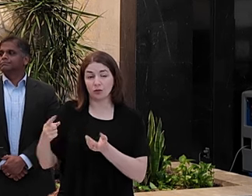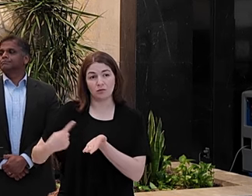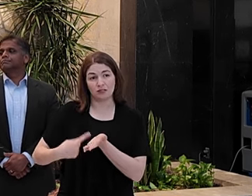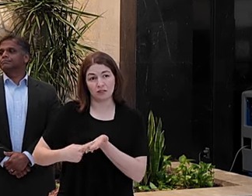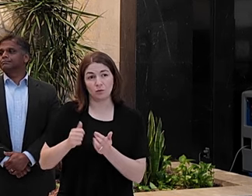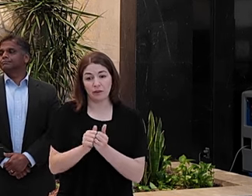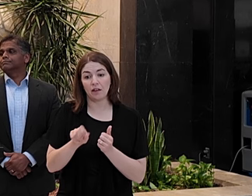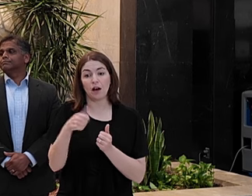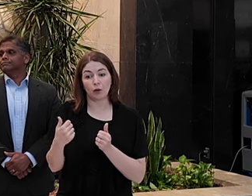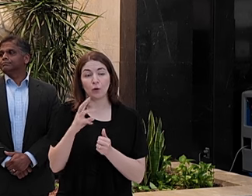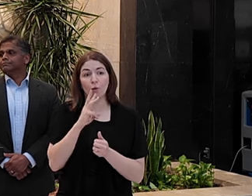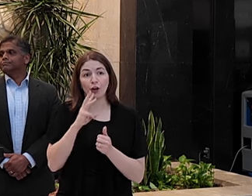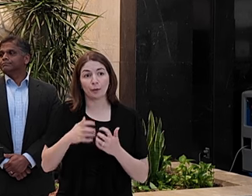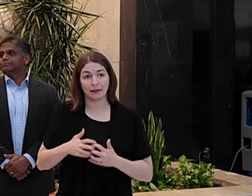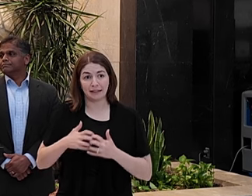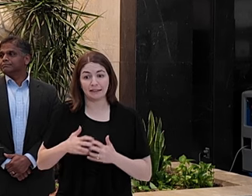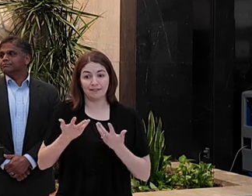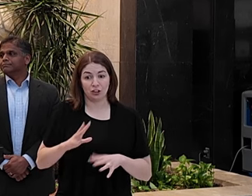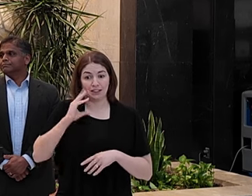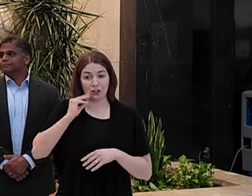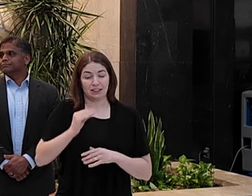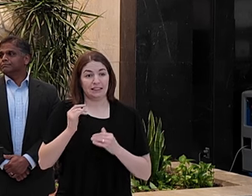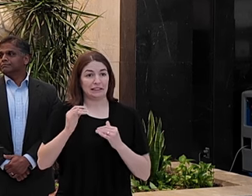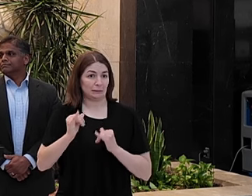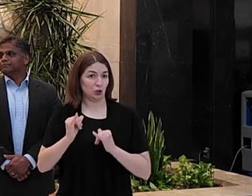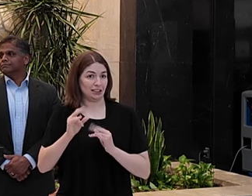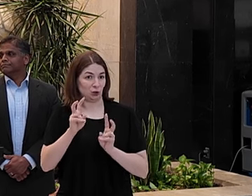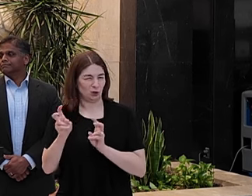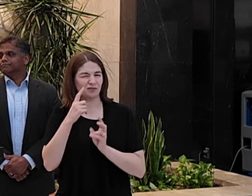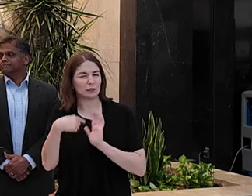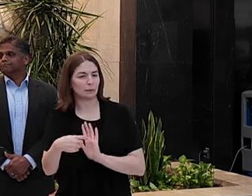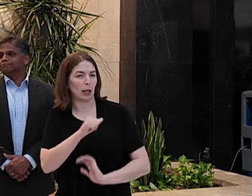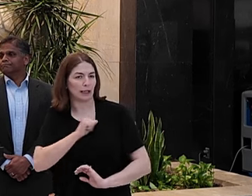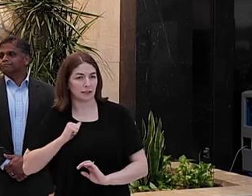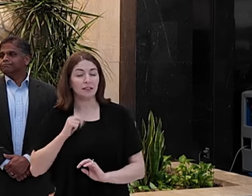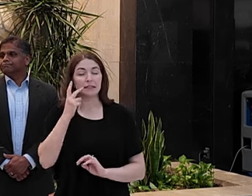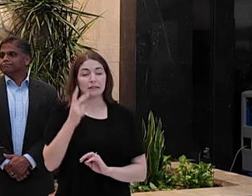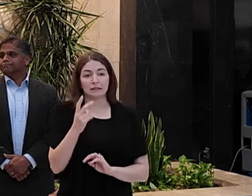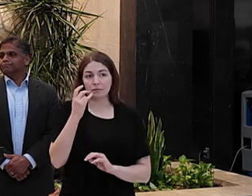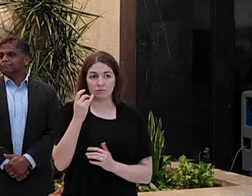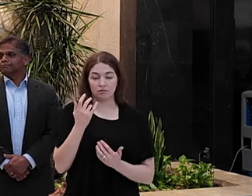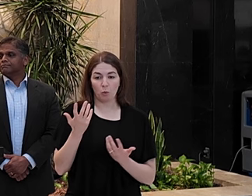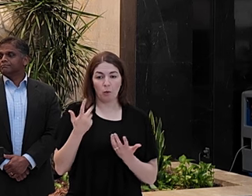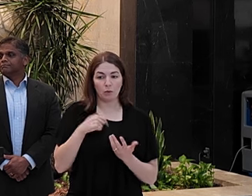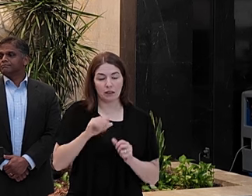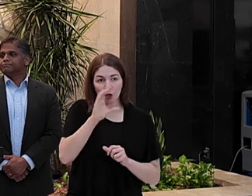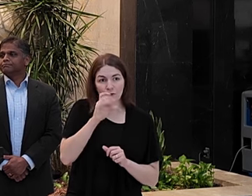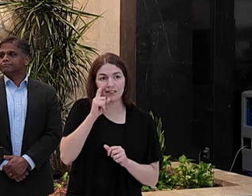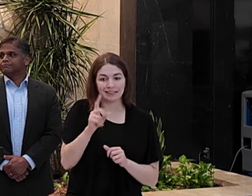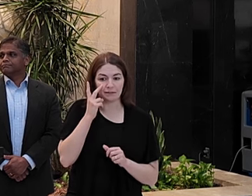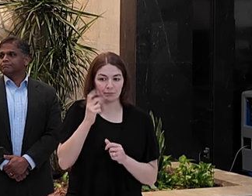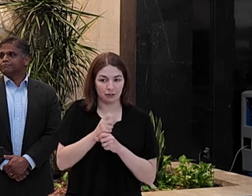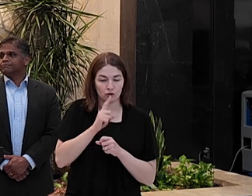might have experienced similar issues, like Atlanta, for example, on what to look for so these issues don't happen again? The question